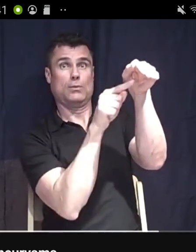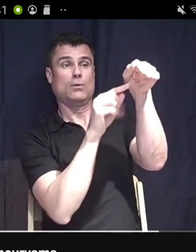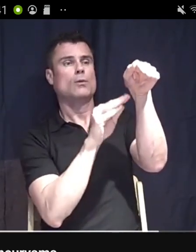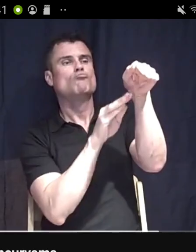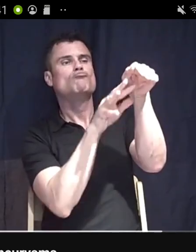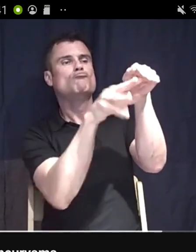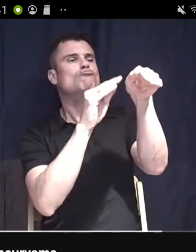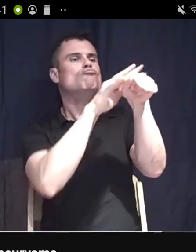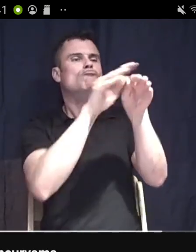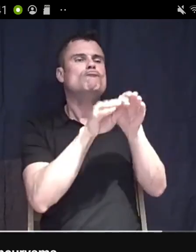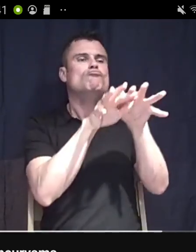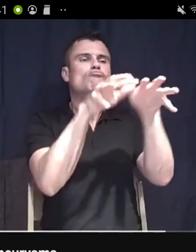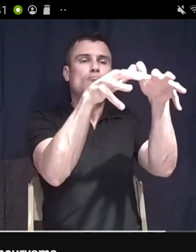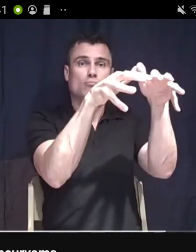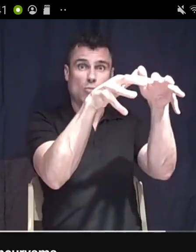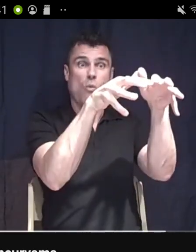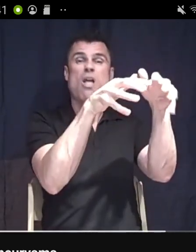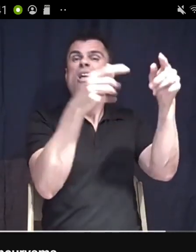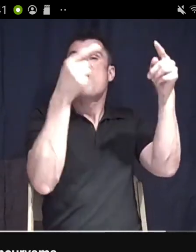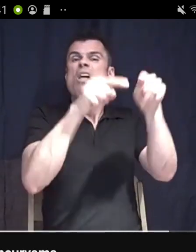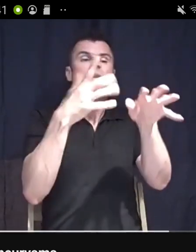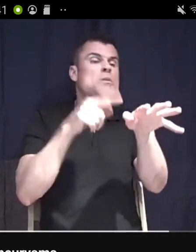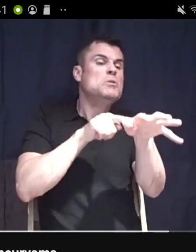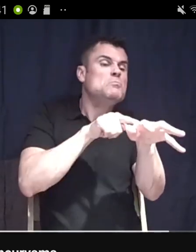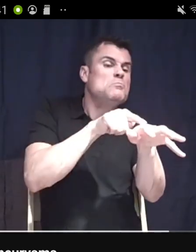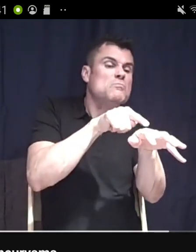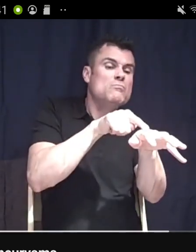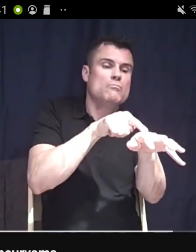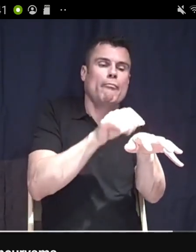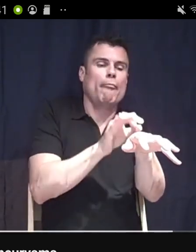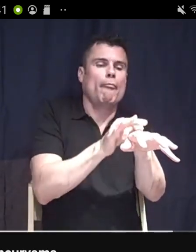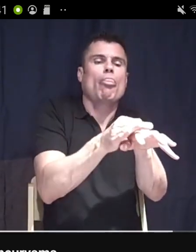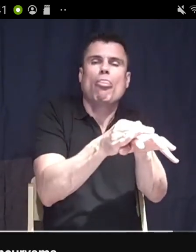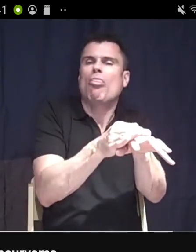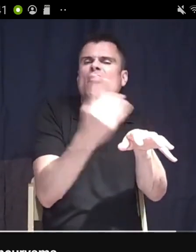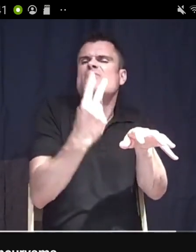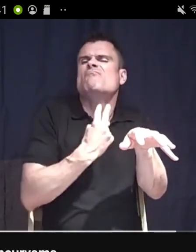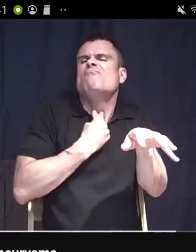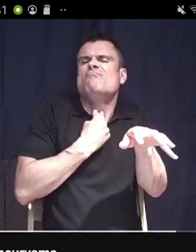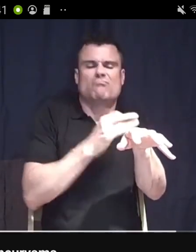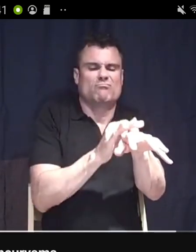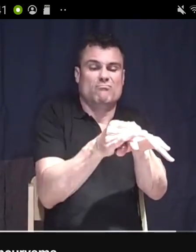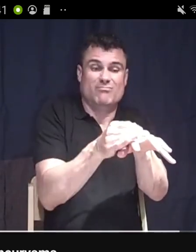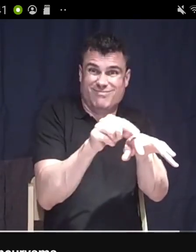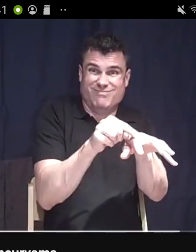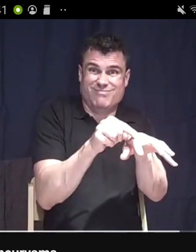sentences, phrases, etc., in their mental space